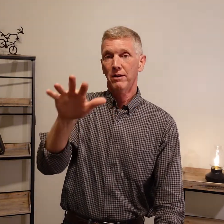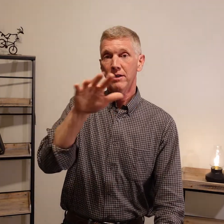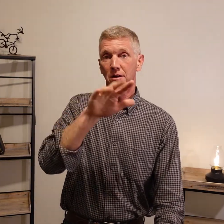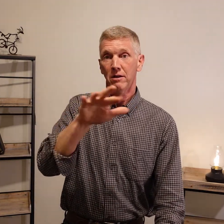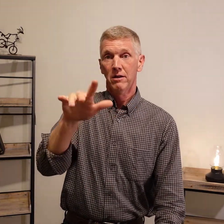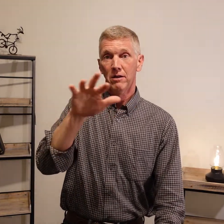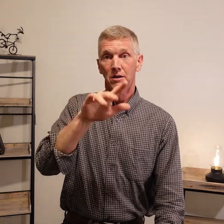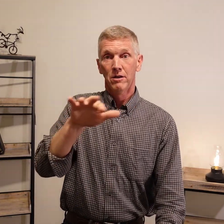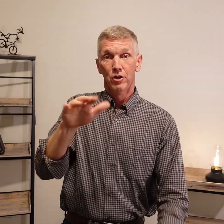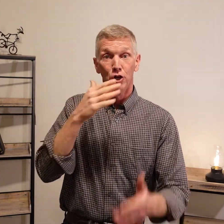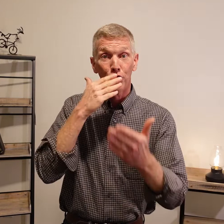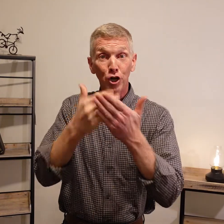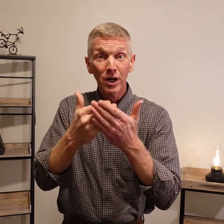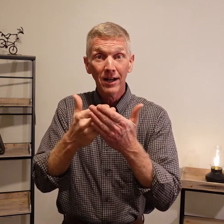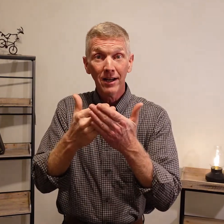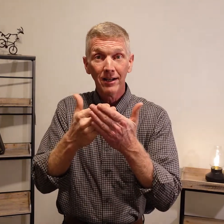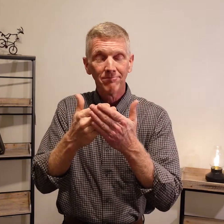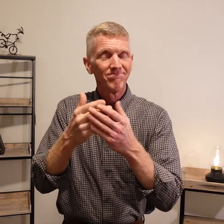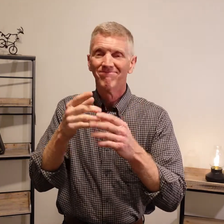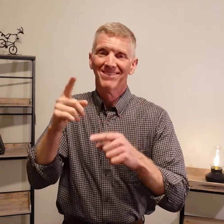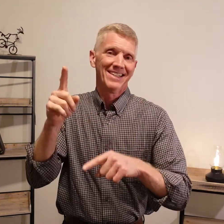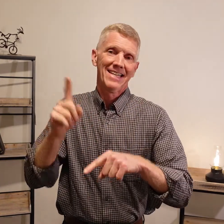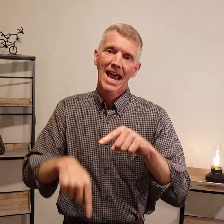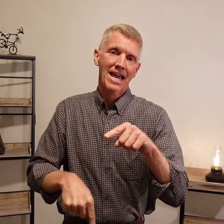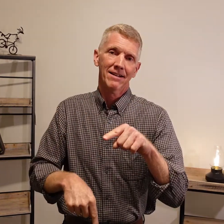spelling. Good? Can't.